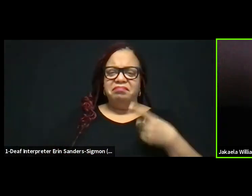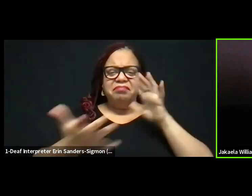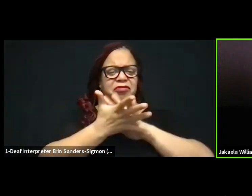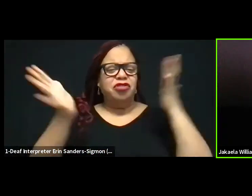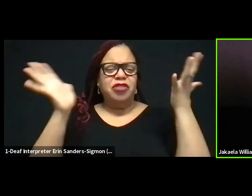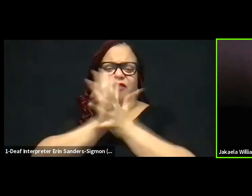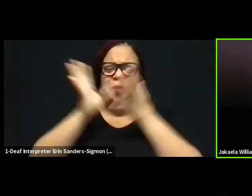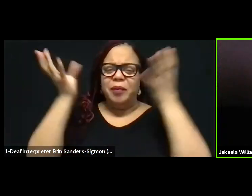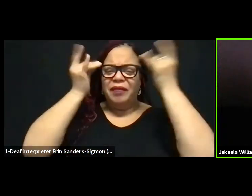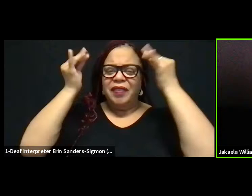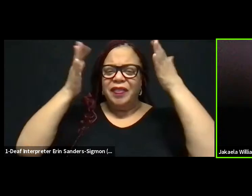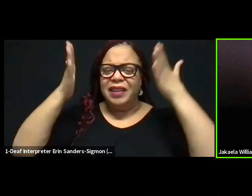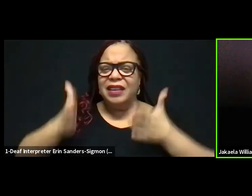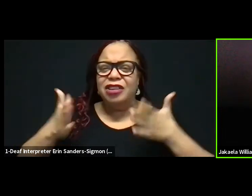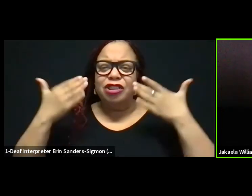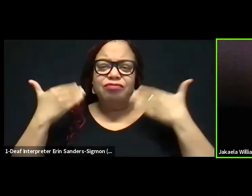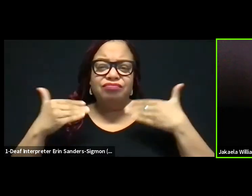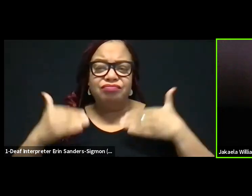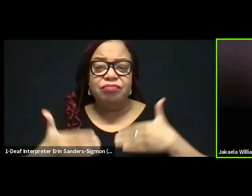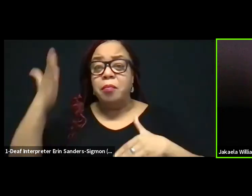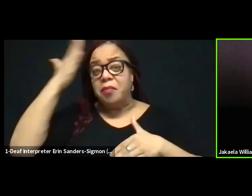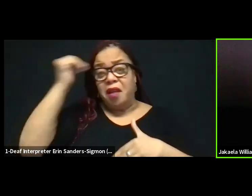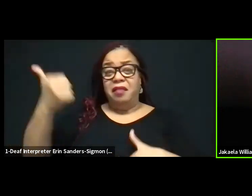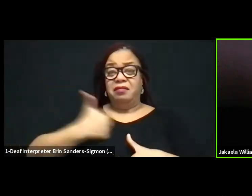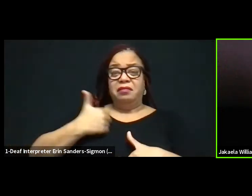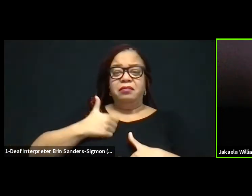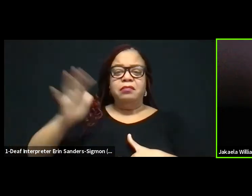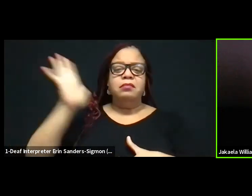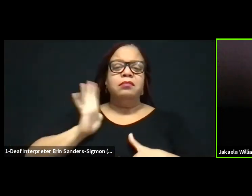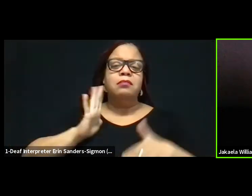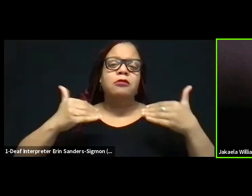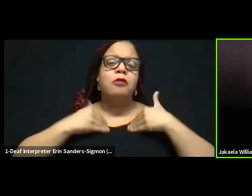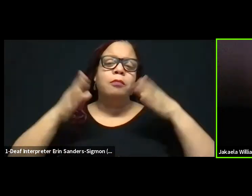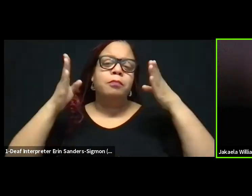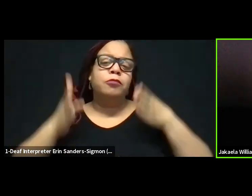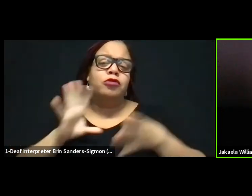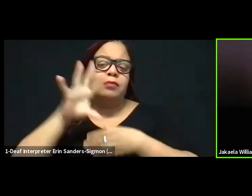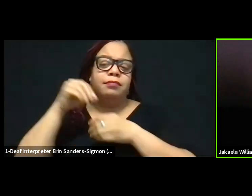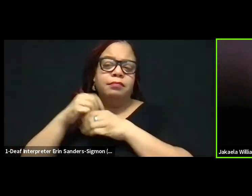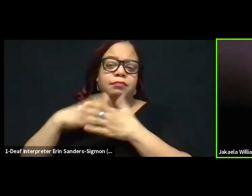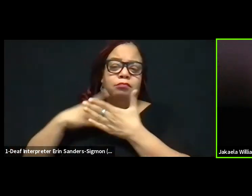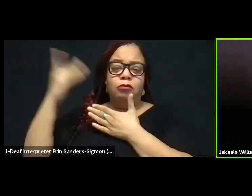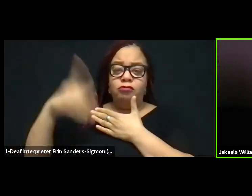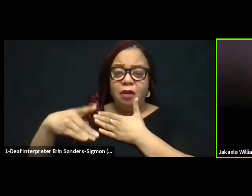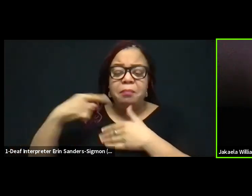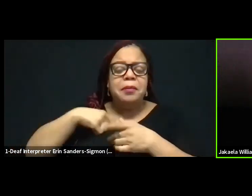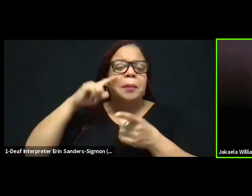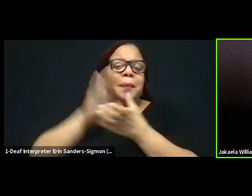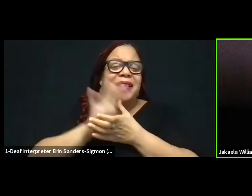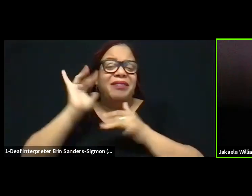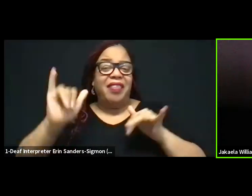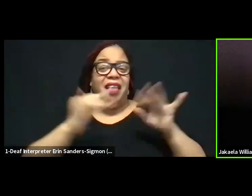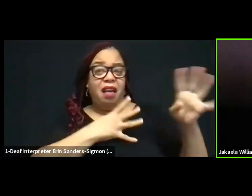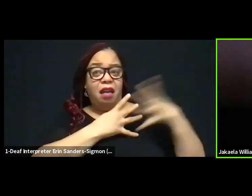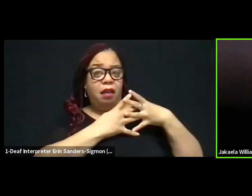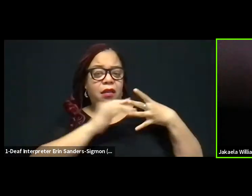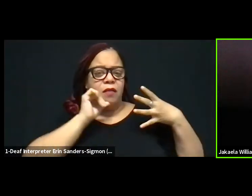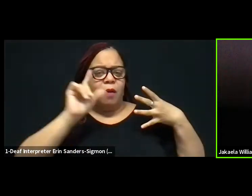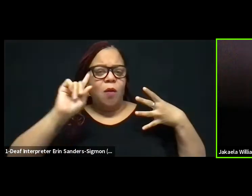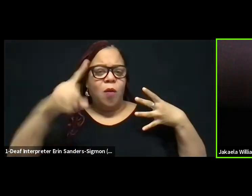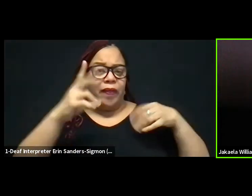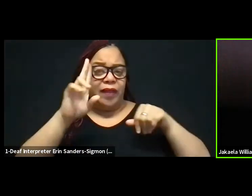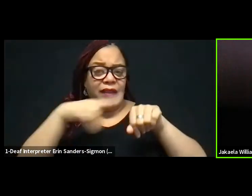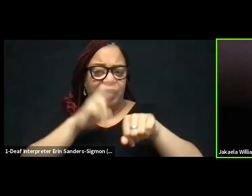it was something that we could not, something we couldn't prevent from happening. I was basically told